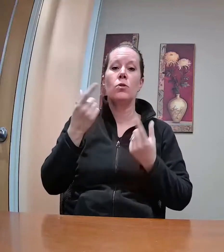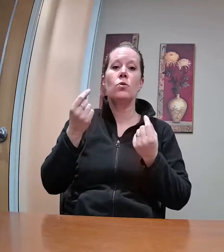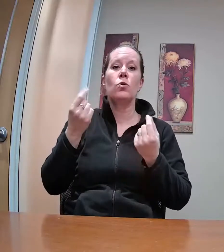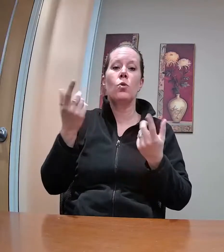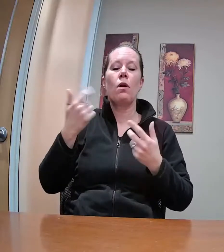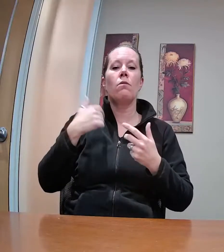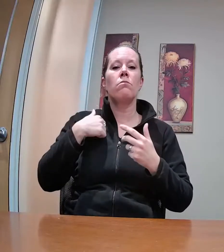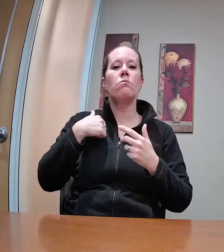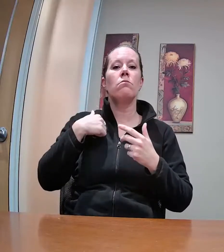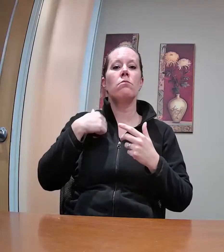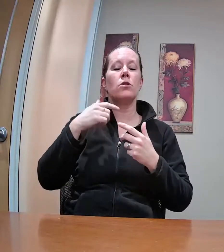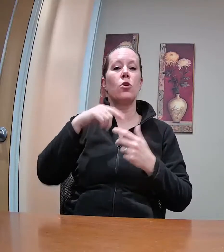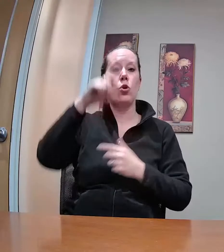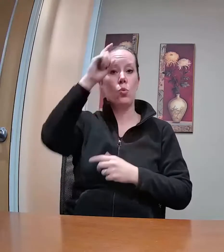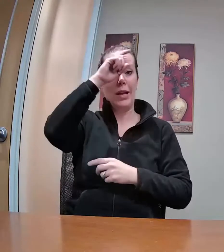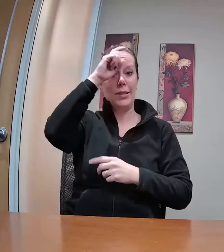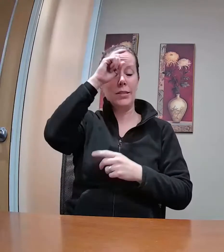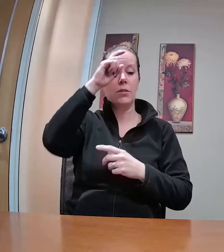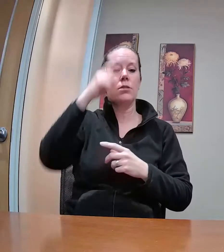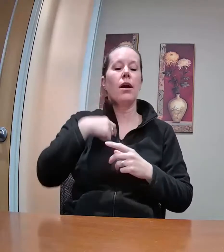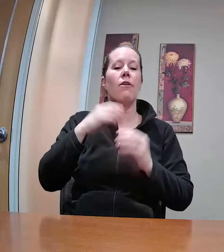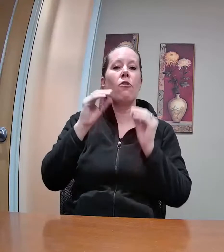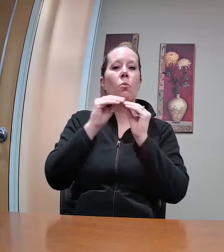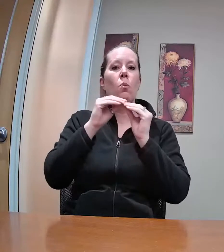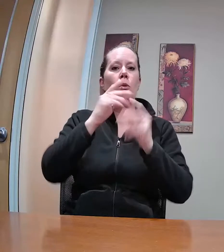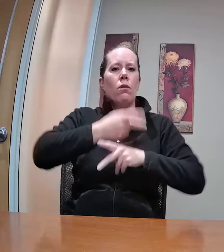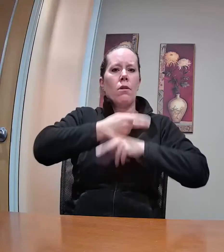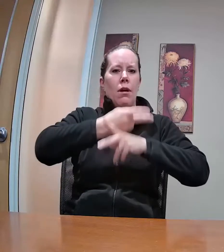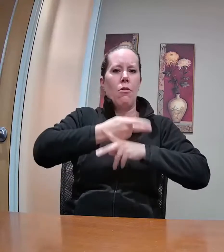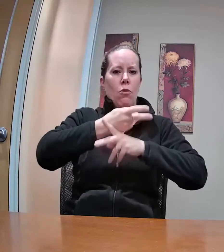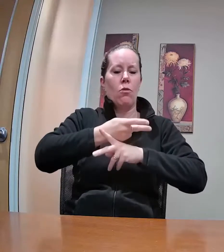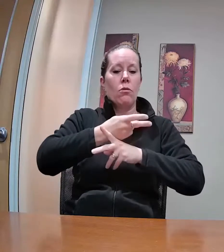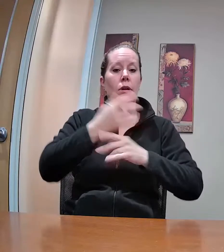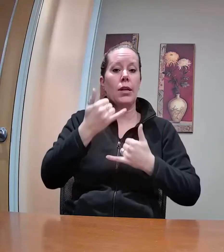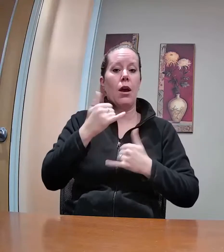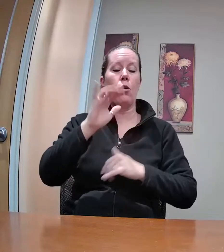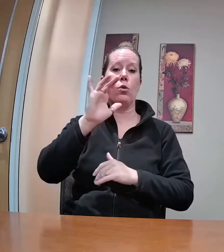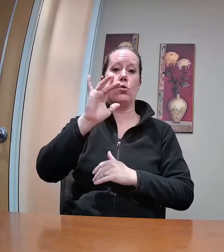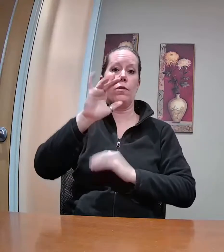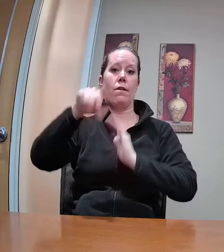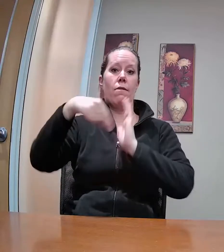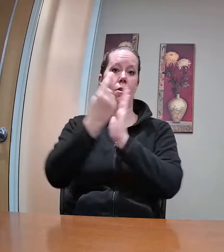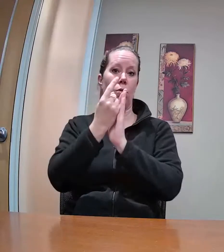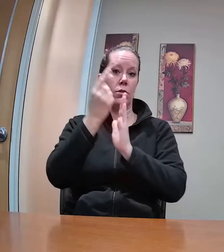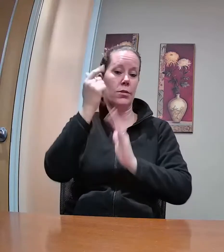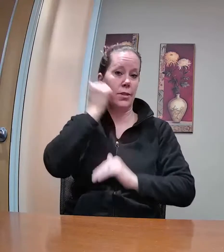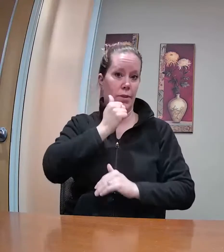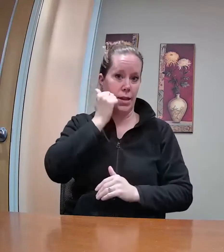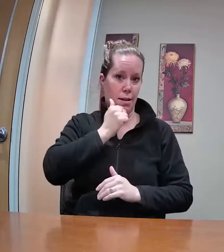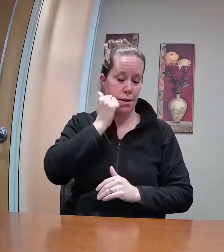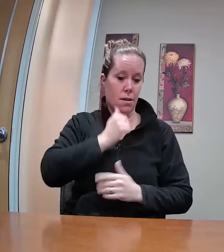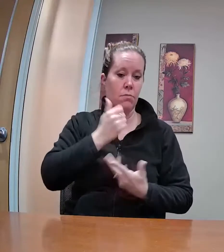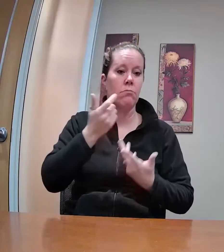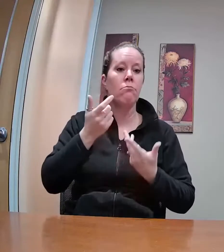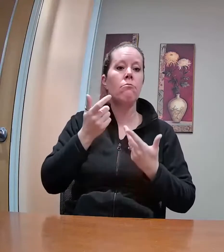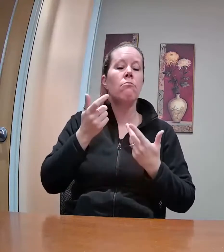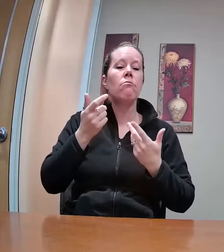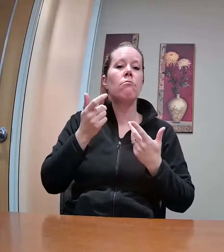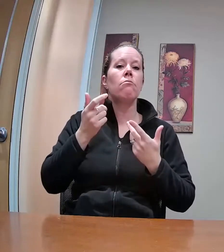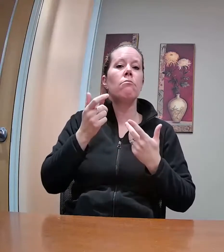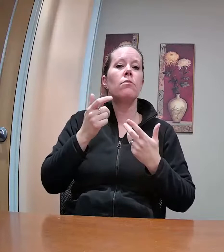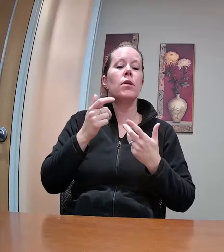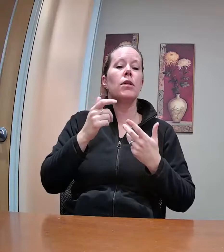increased direct care to residents by 25 hours a day. So that